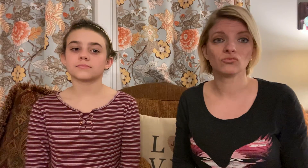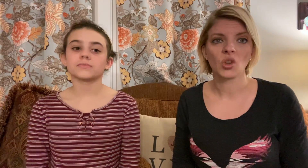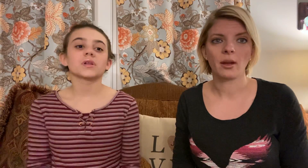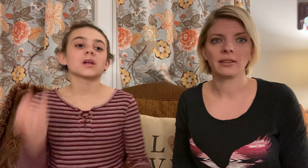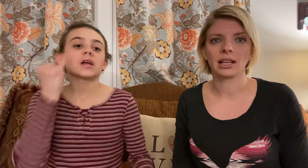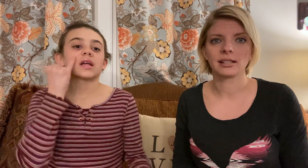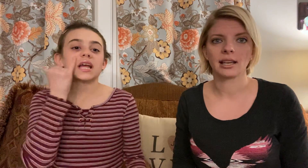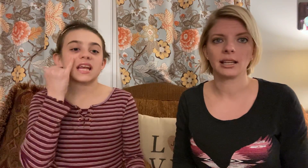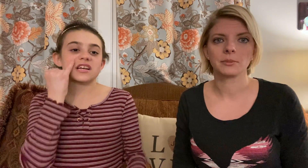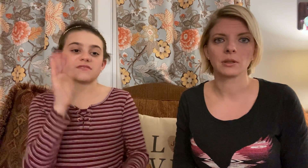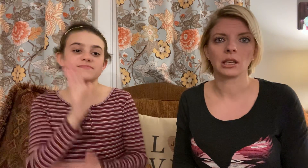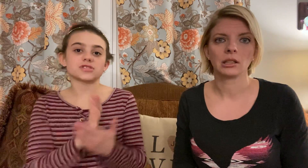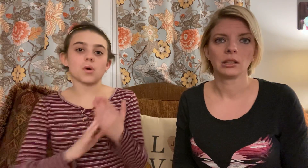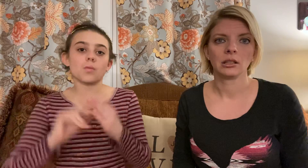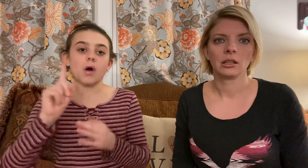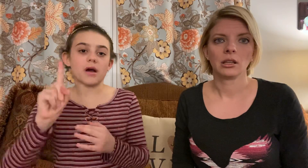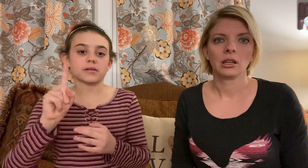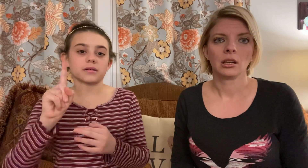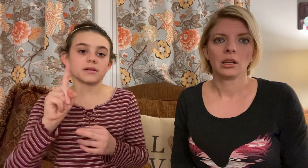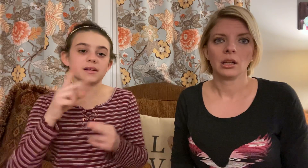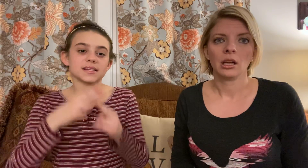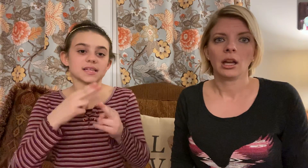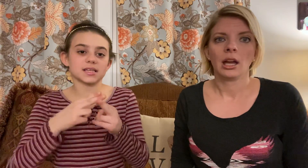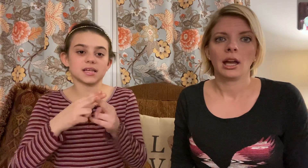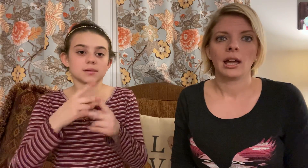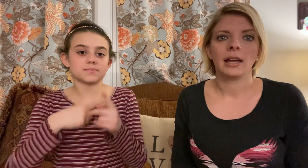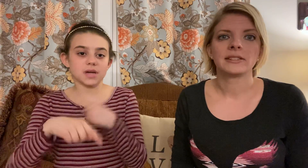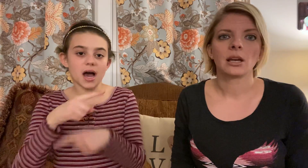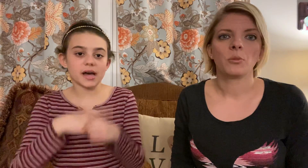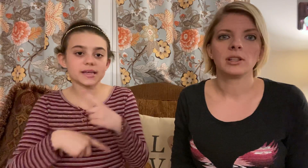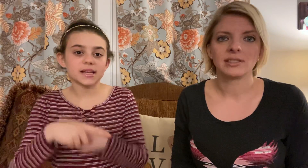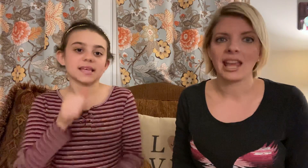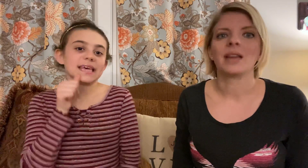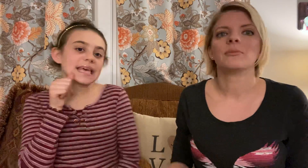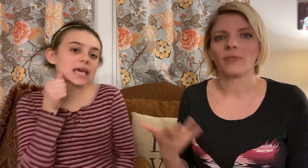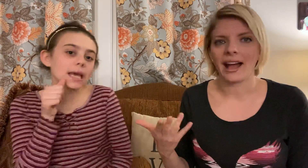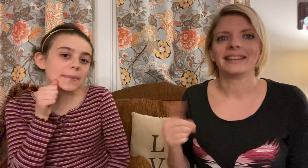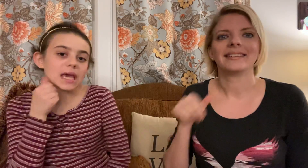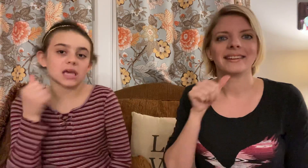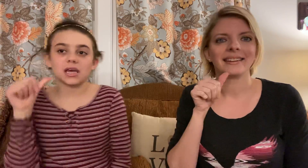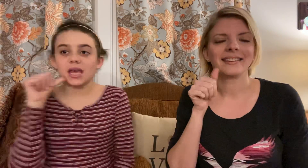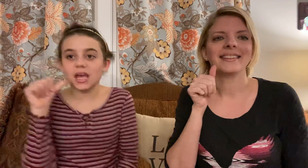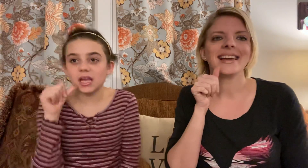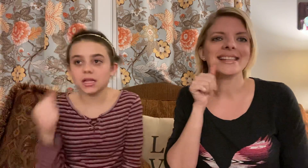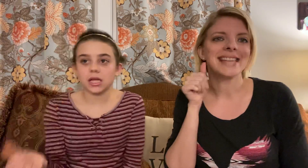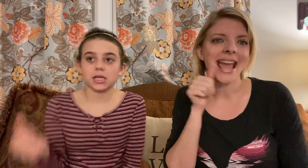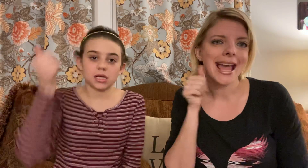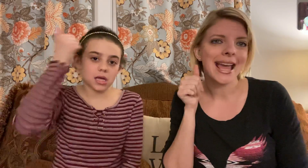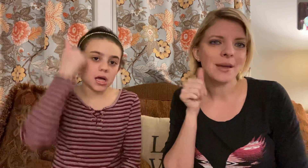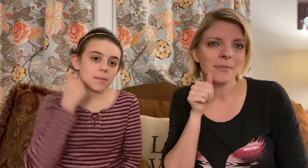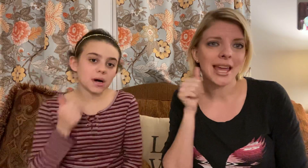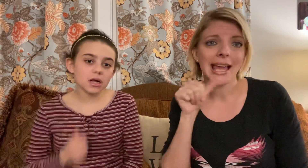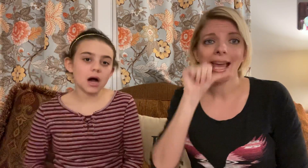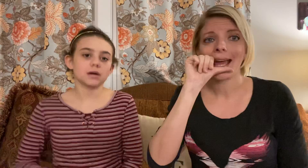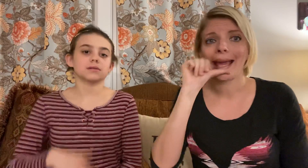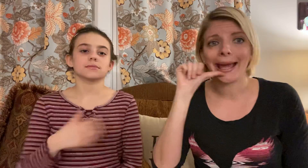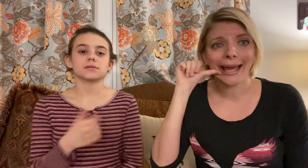We have a lot of sign names with it. If someone's name, right, is Amy,